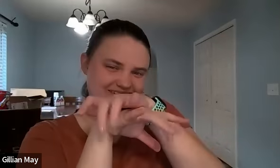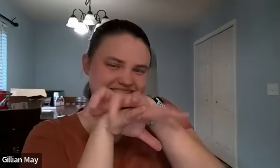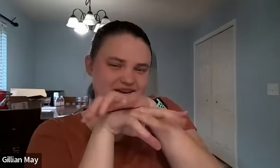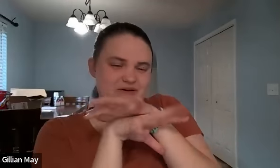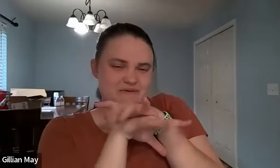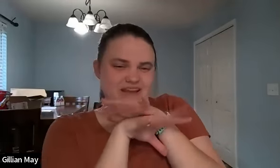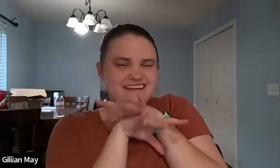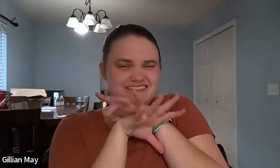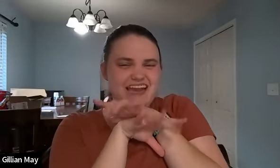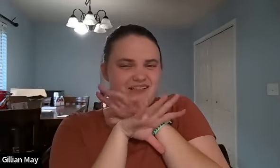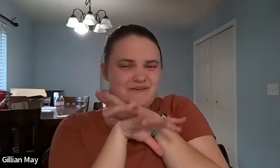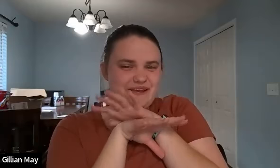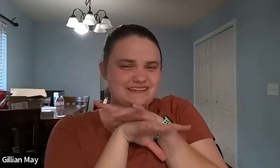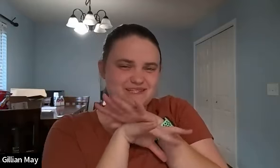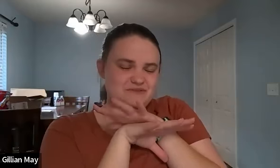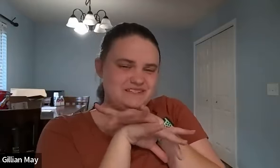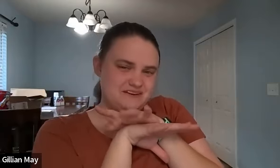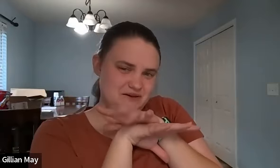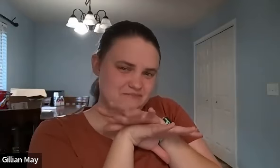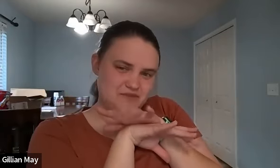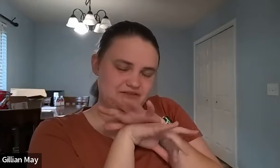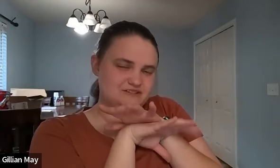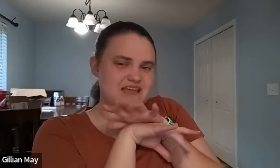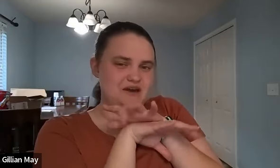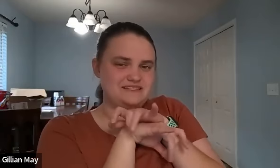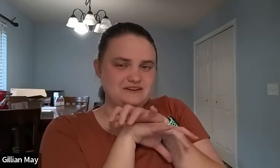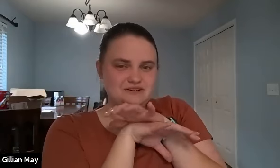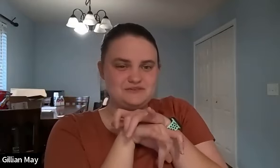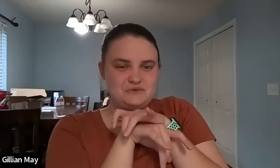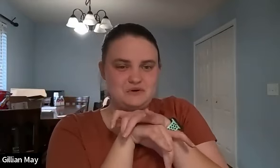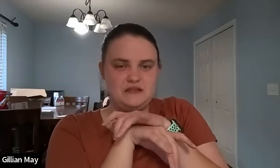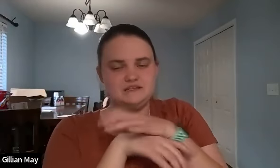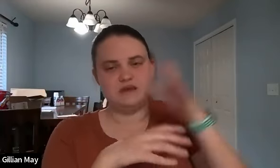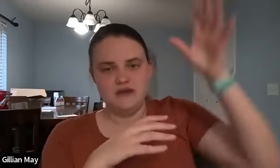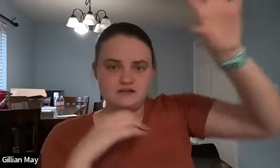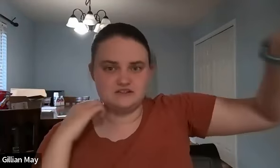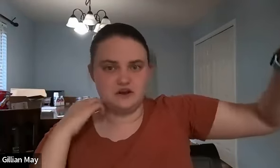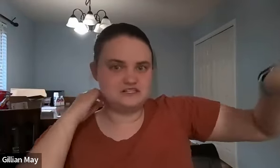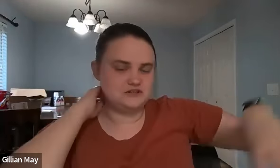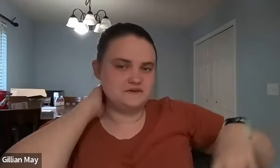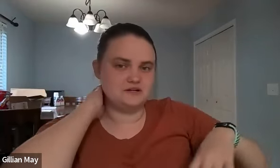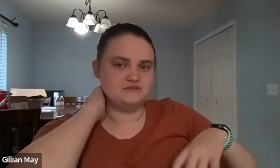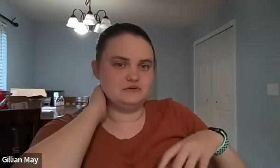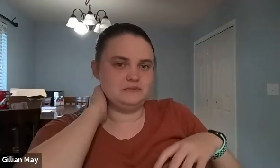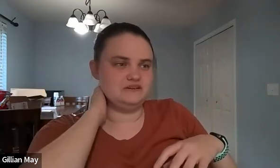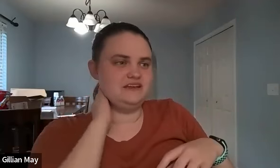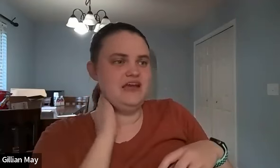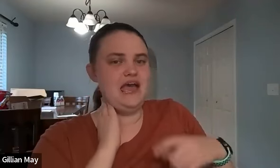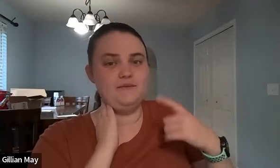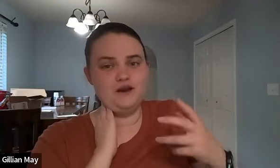Spider. We're getting into the Halloween. Some of the there's this house near our school, like because we have houses across the street from our school building, and one of